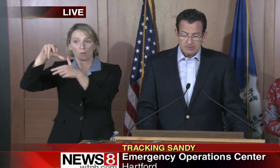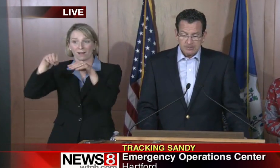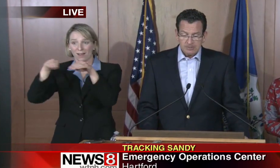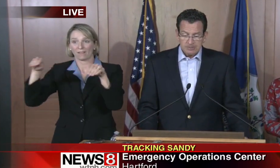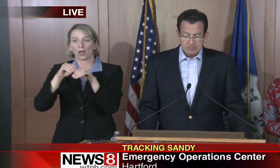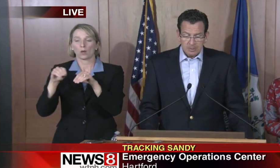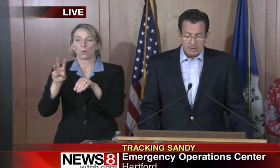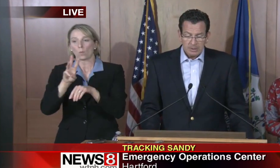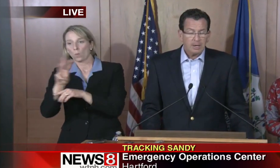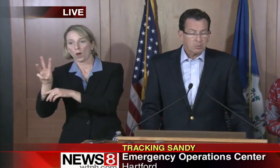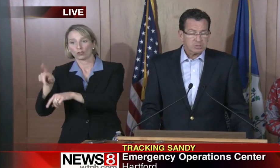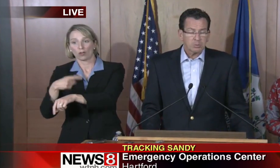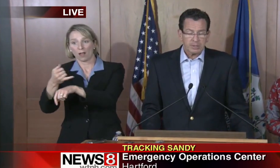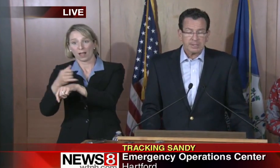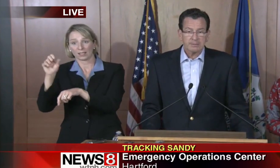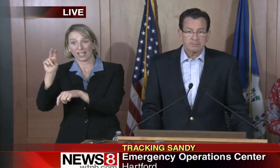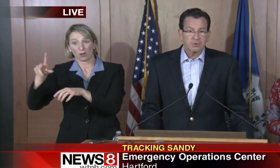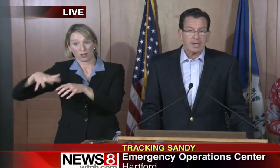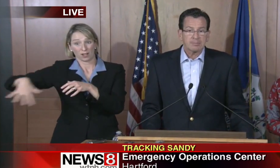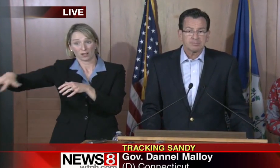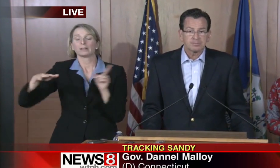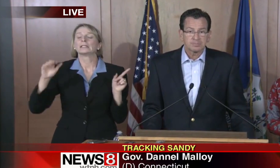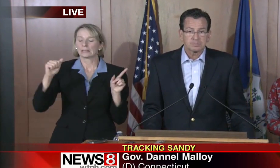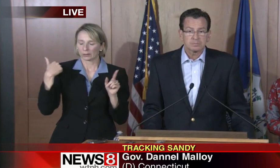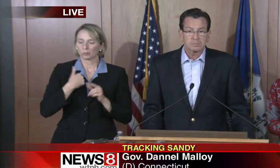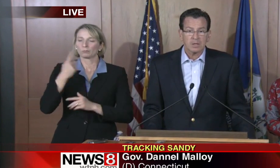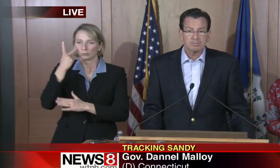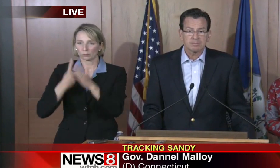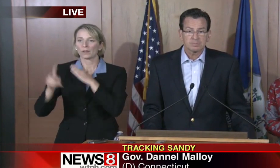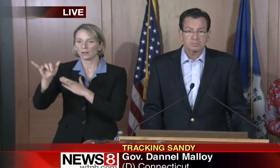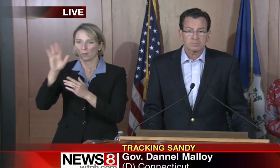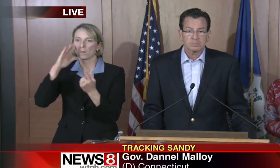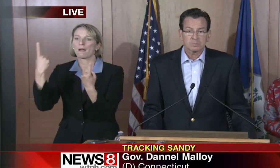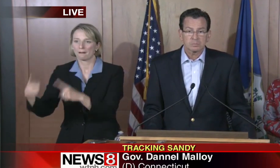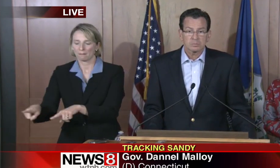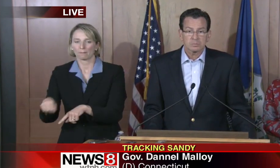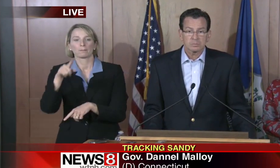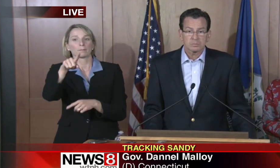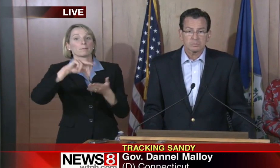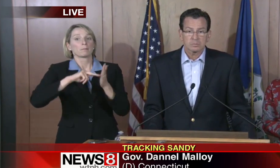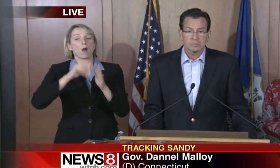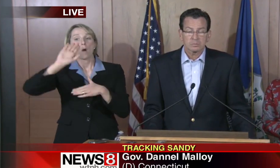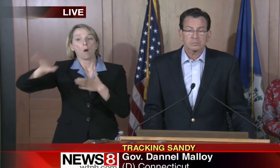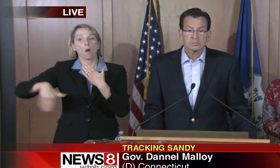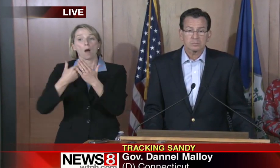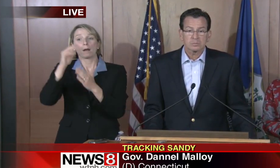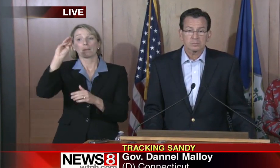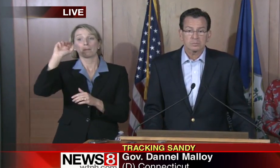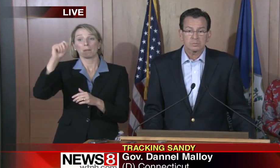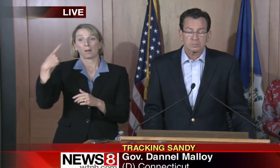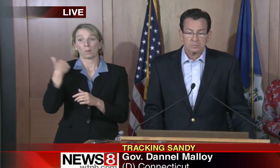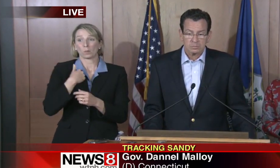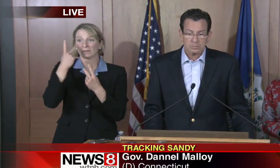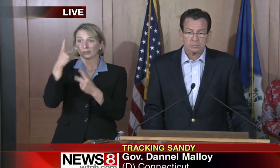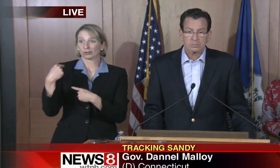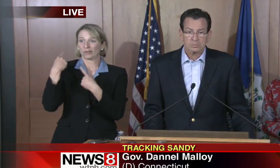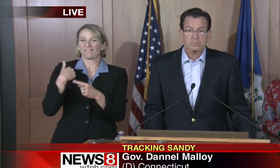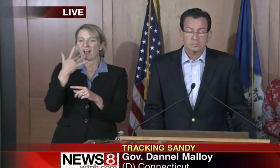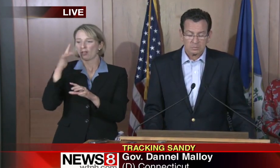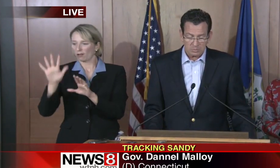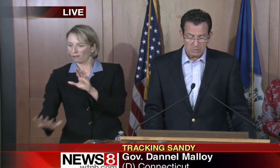western Long Island Sound? We're still planning for that. Yeah. Which means all the colored areas on those maps that we've seen have